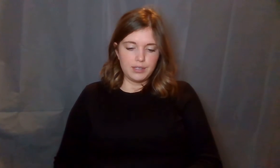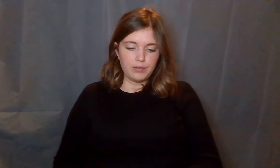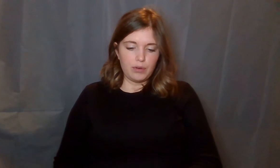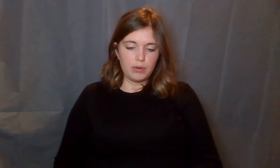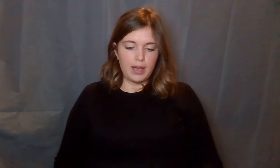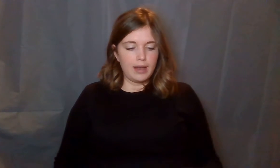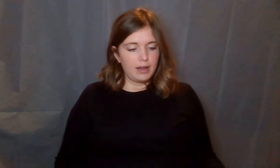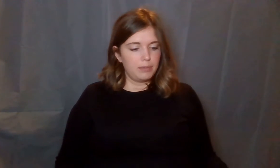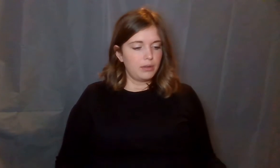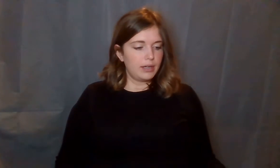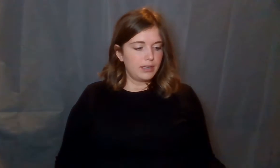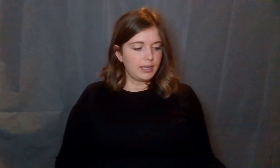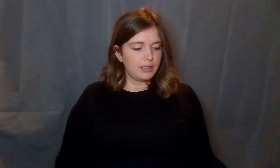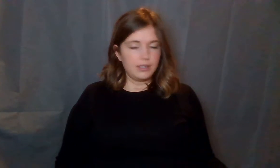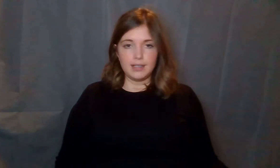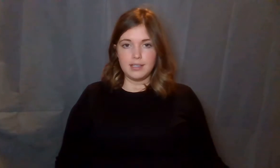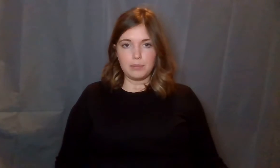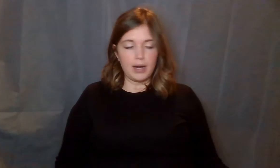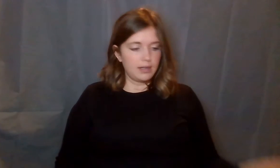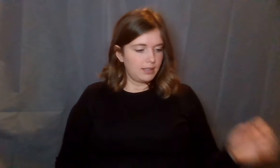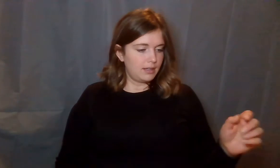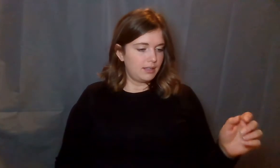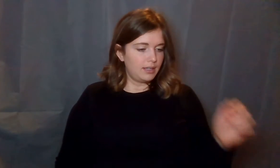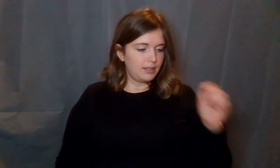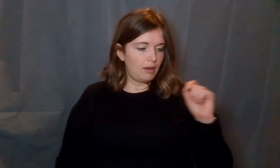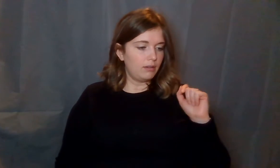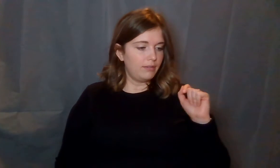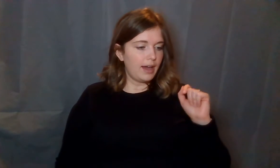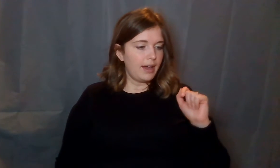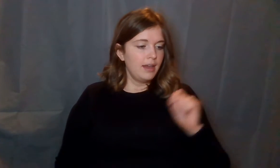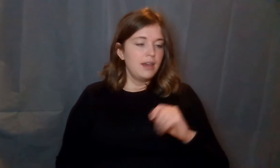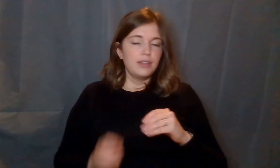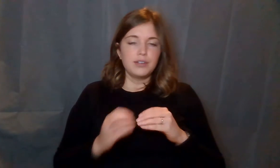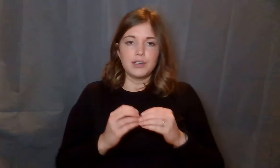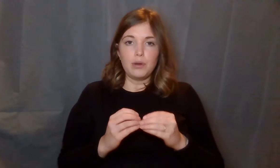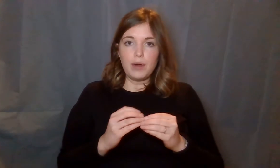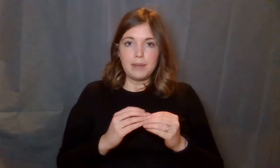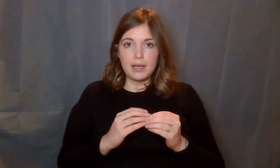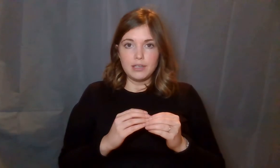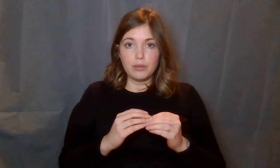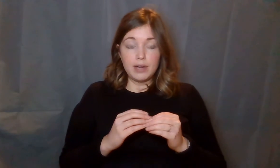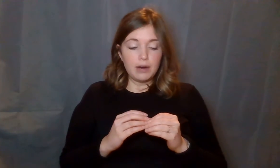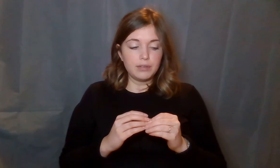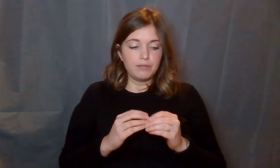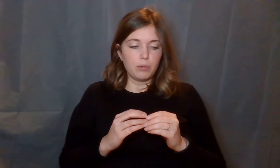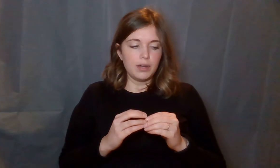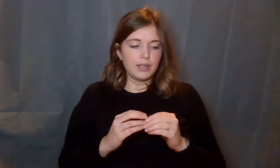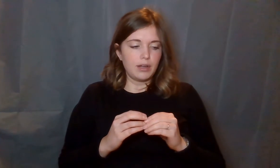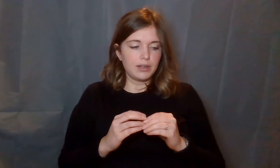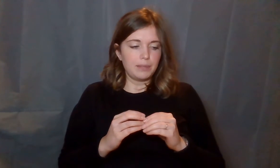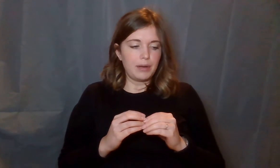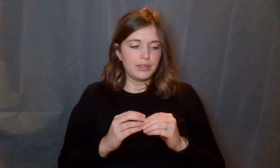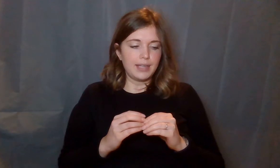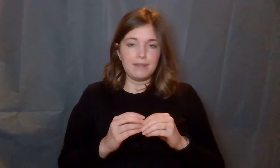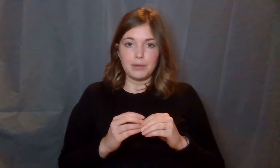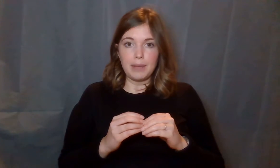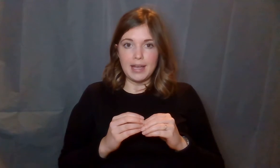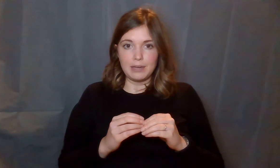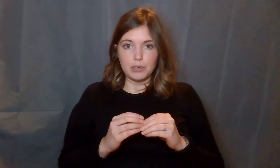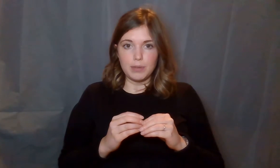these vocabulary sentences and practice sentences and all of that. There's a note on page 304 that talks about the sign for pain, which we